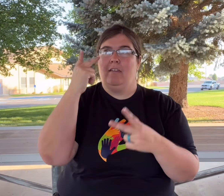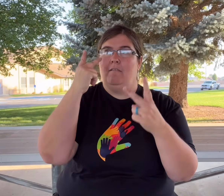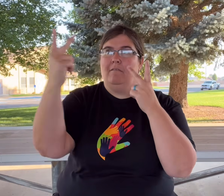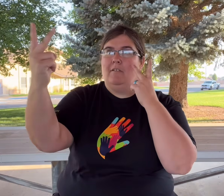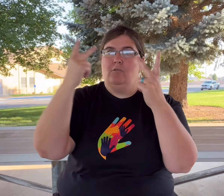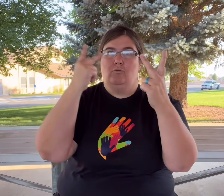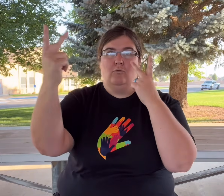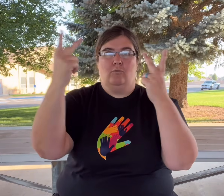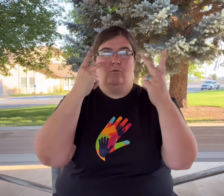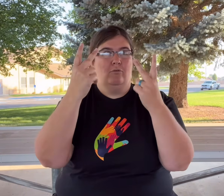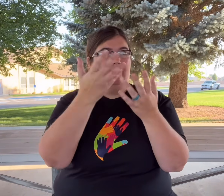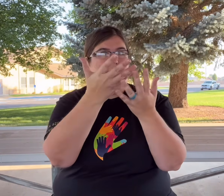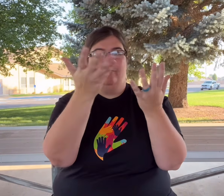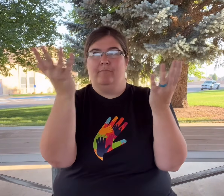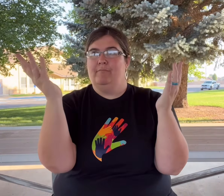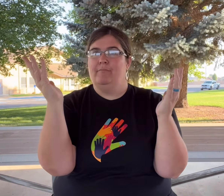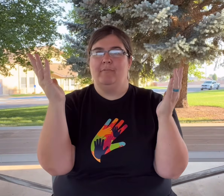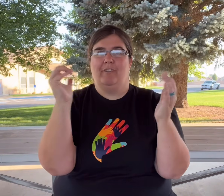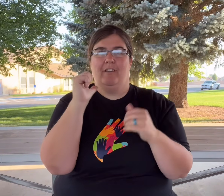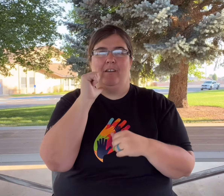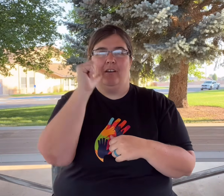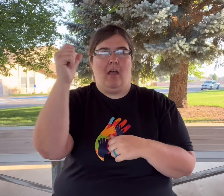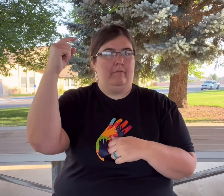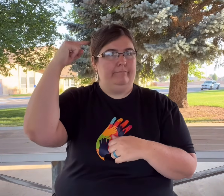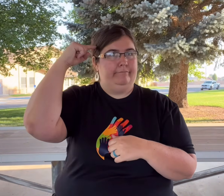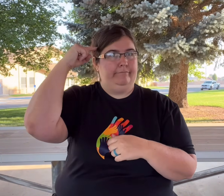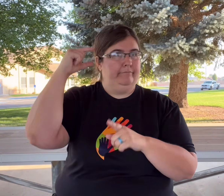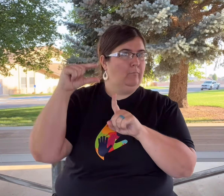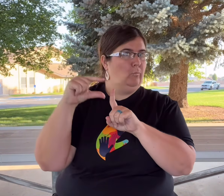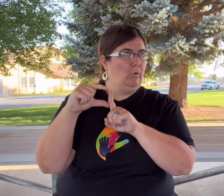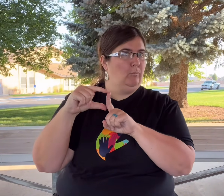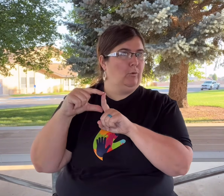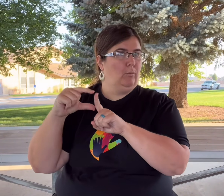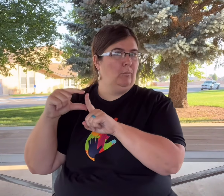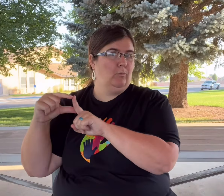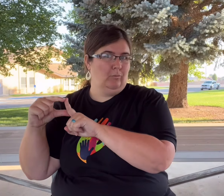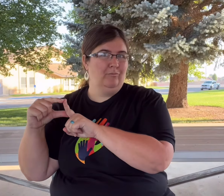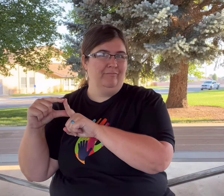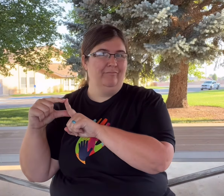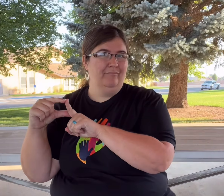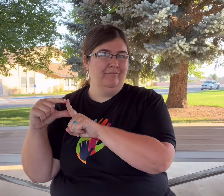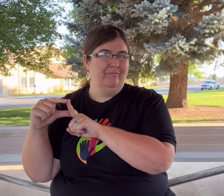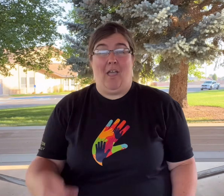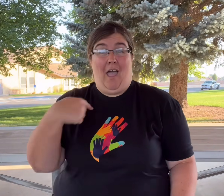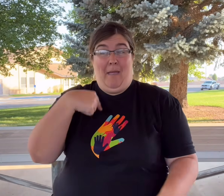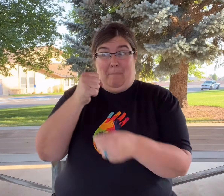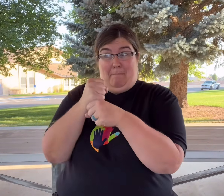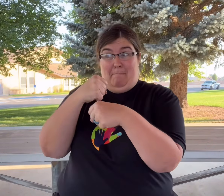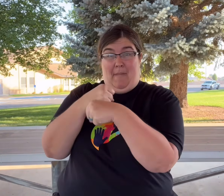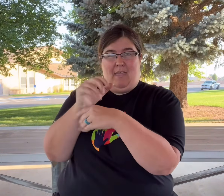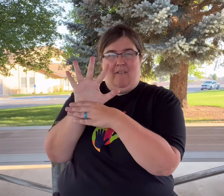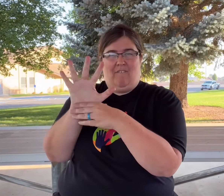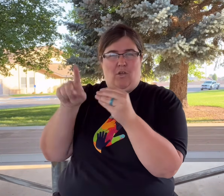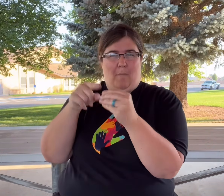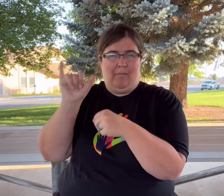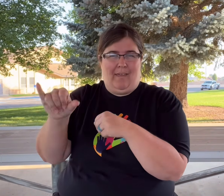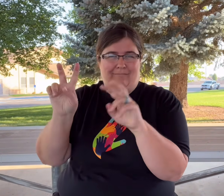visually and not think word for English word. I'll make a video about this topic,